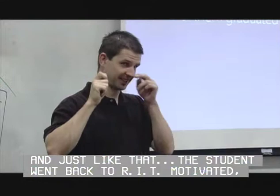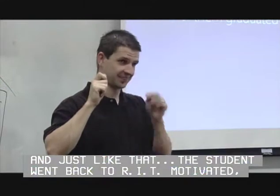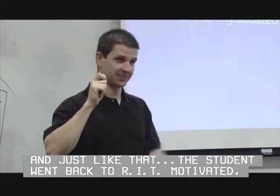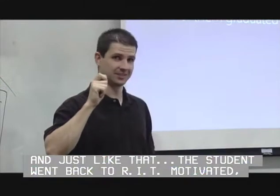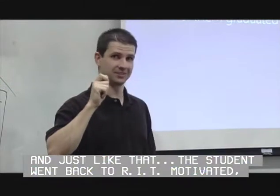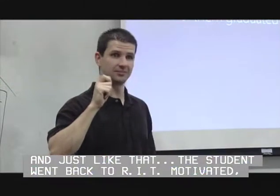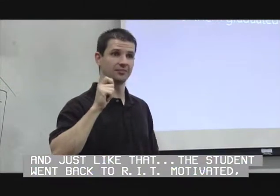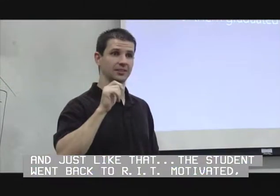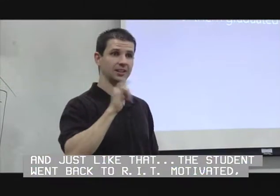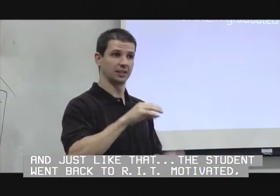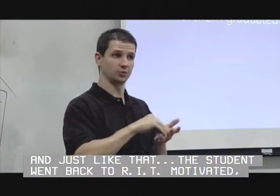that,